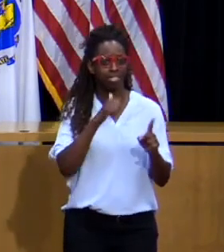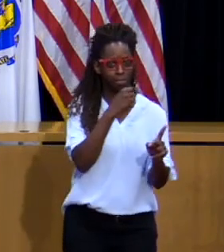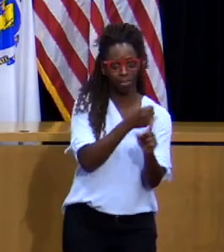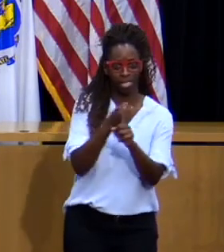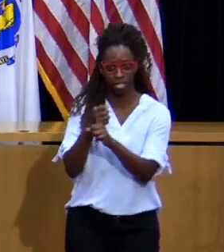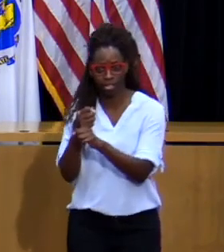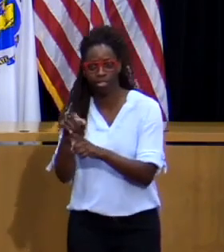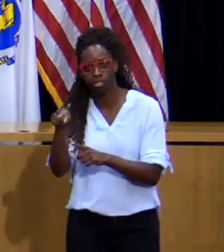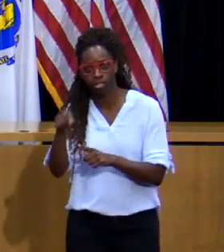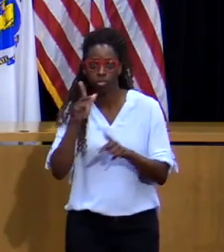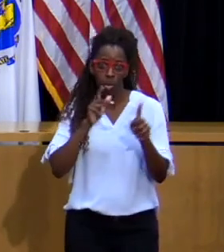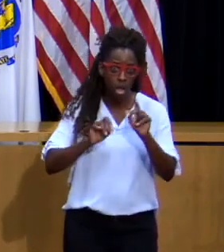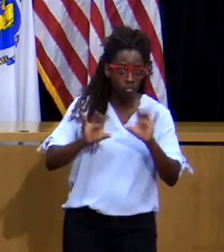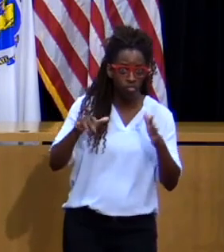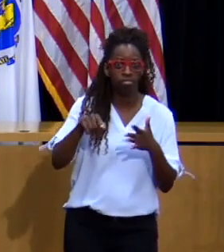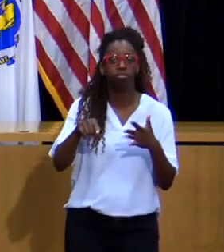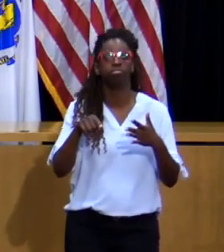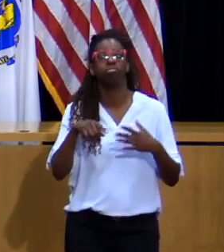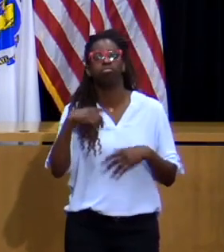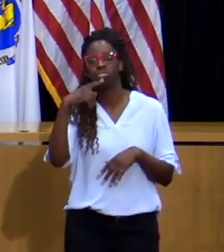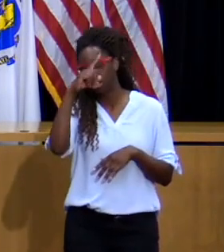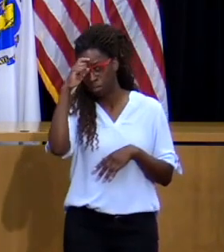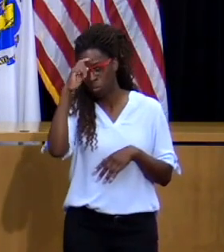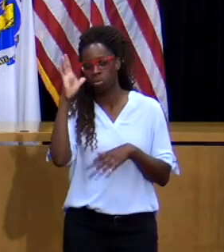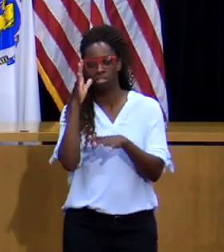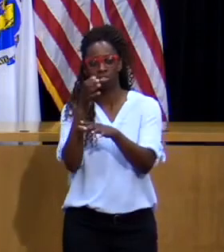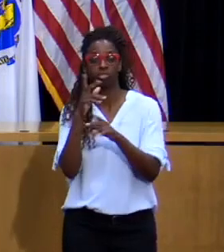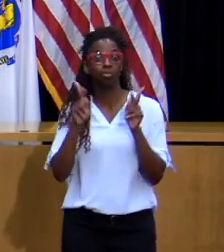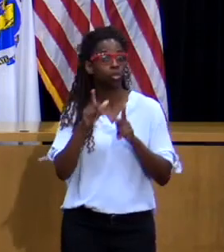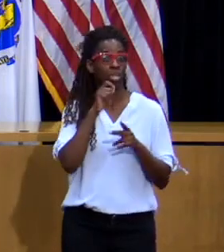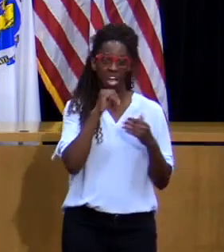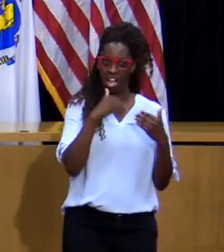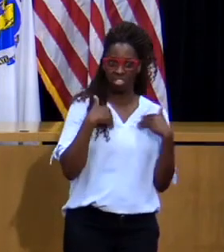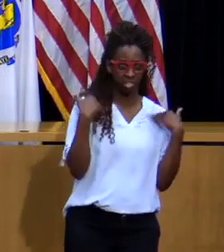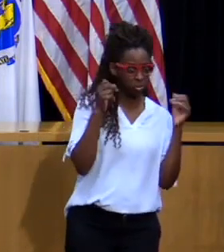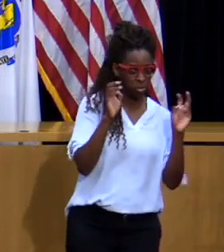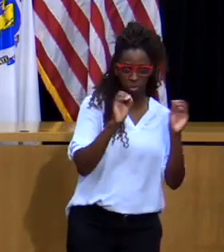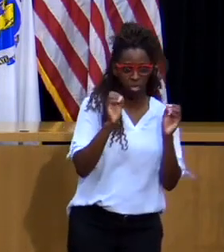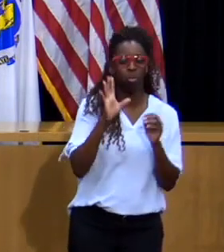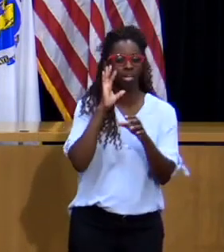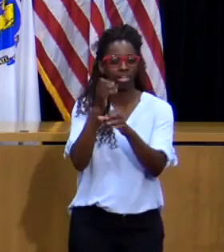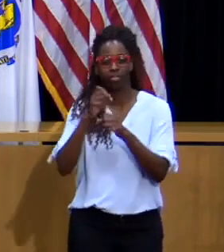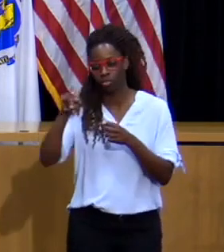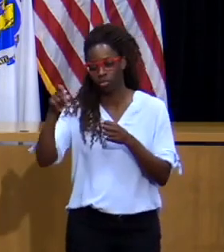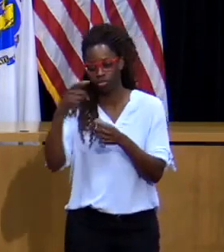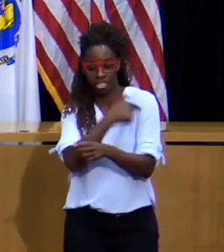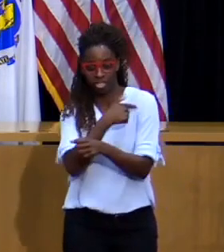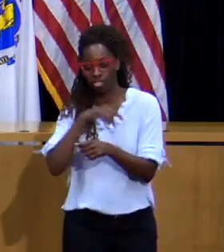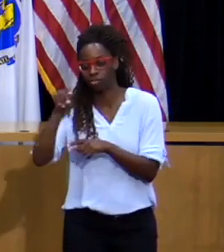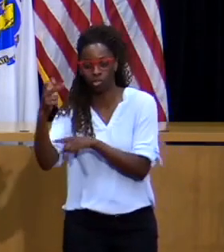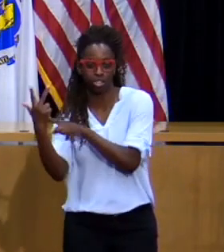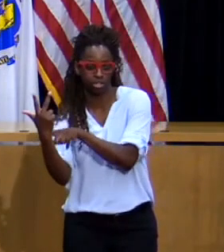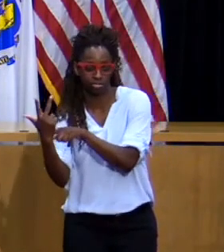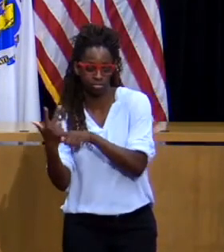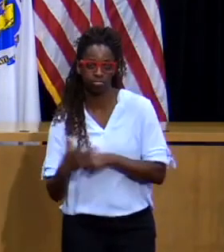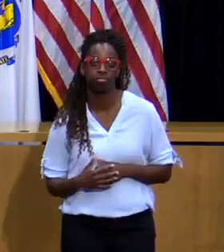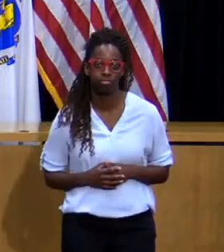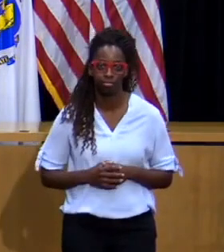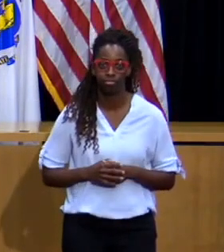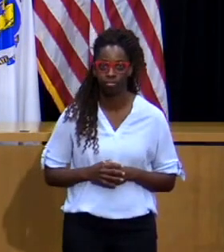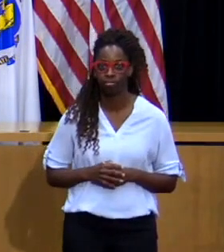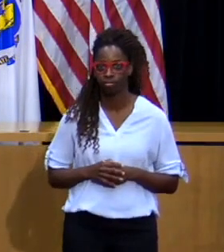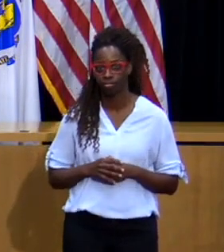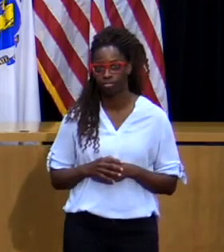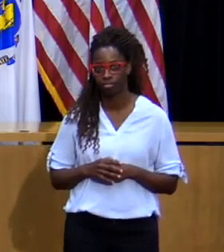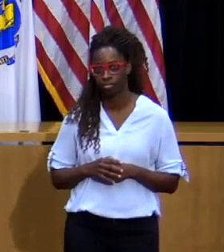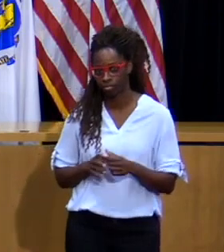we know roughly how many people are in phase 1? And given the prevalence of COVID in some of those populations,